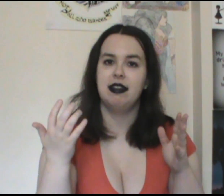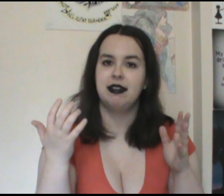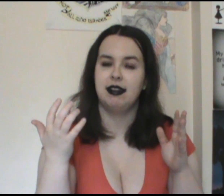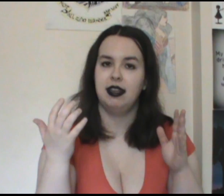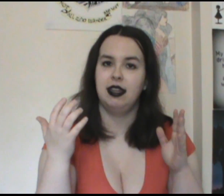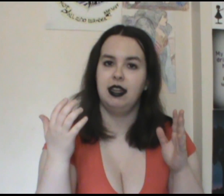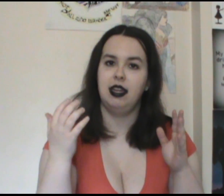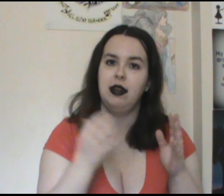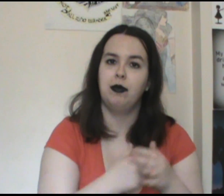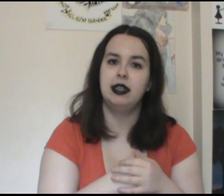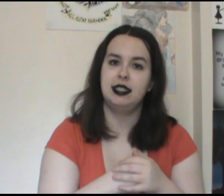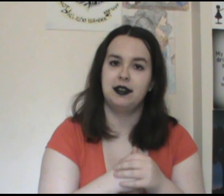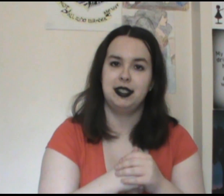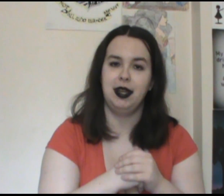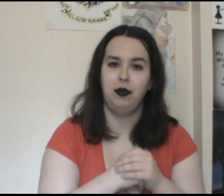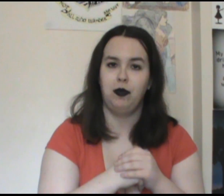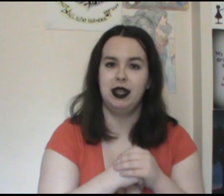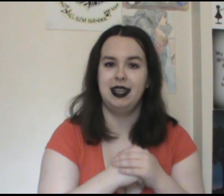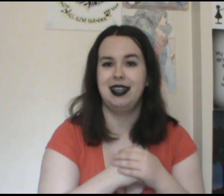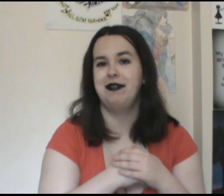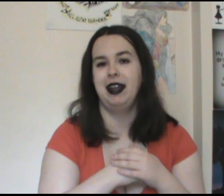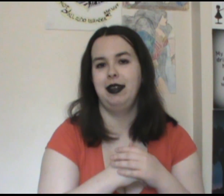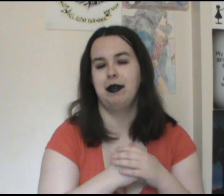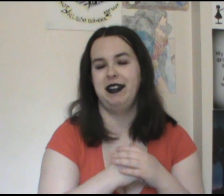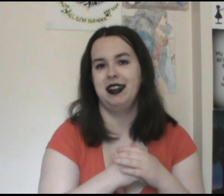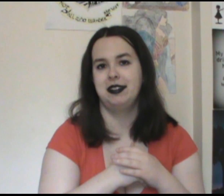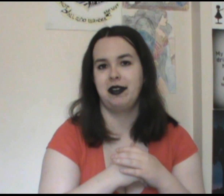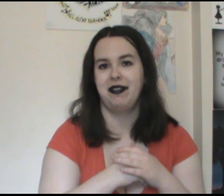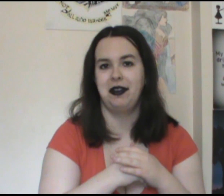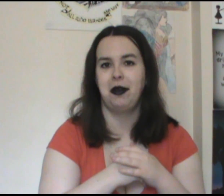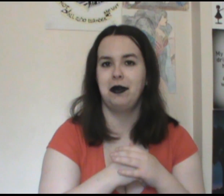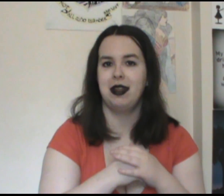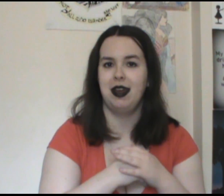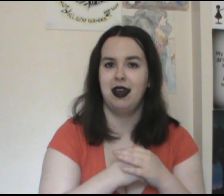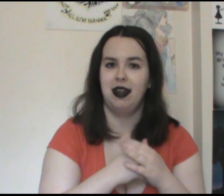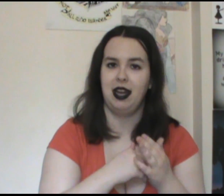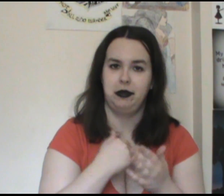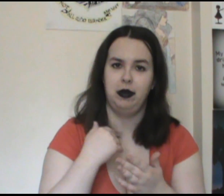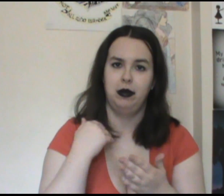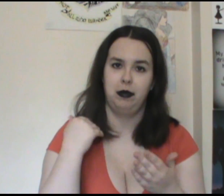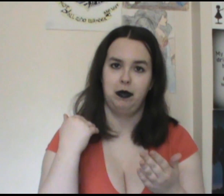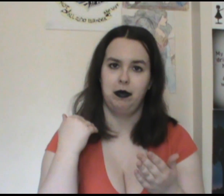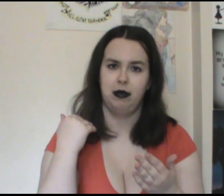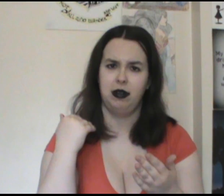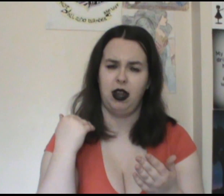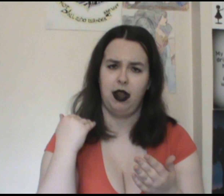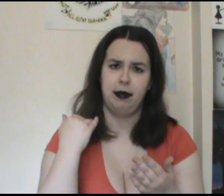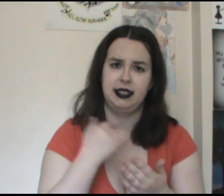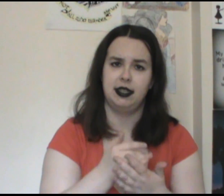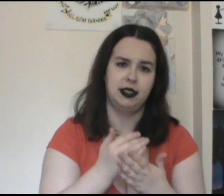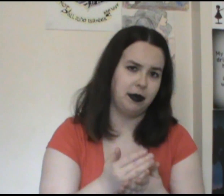And it was interesting when they did finally reveal sort of who the actual Pestilence